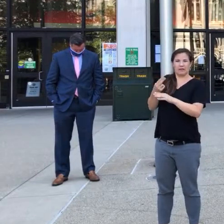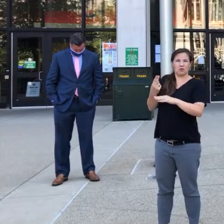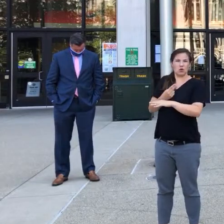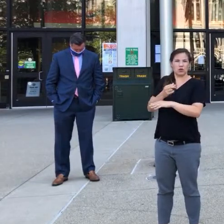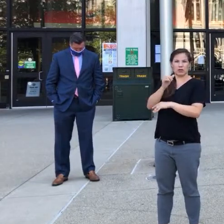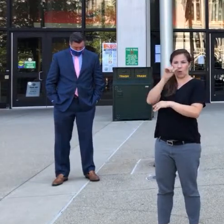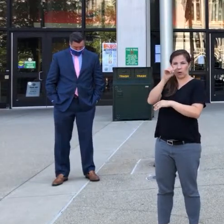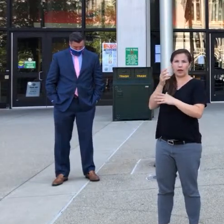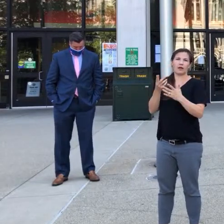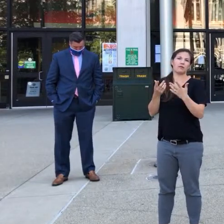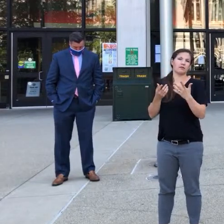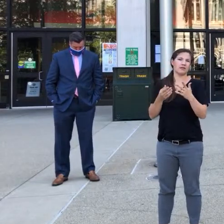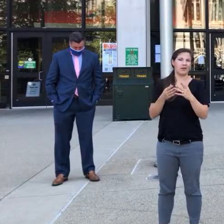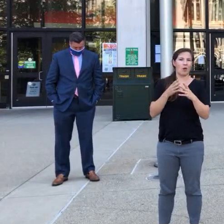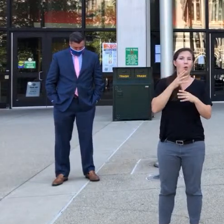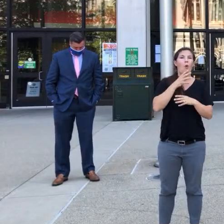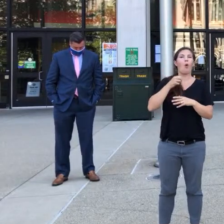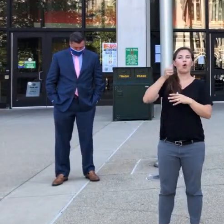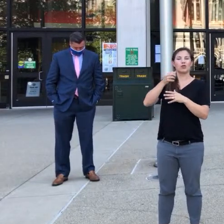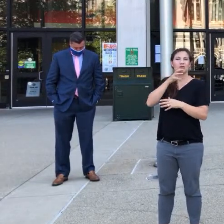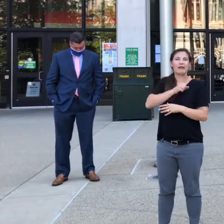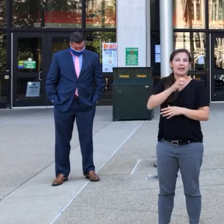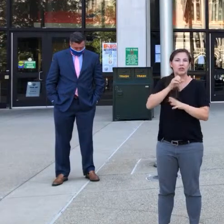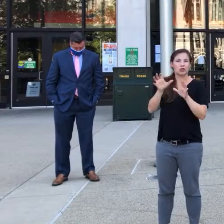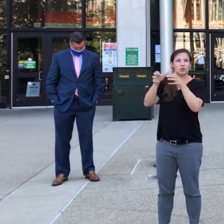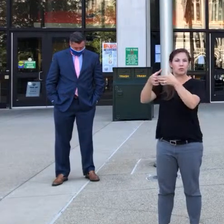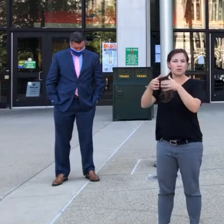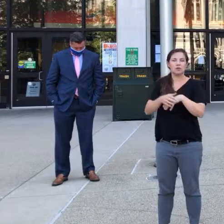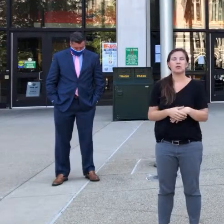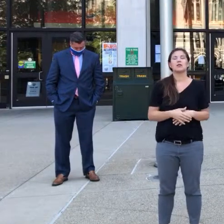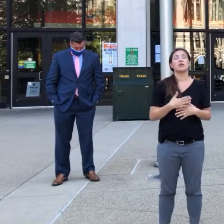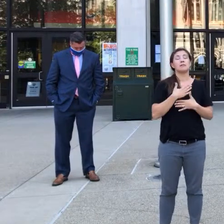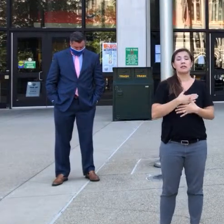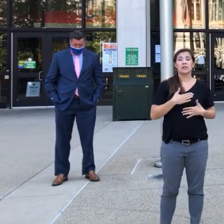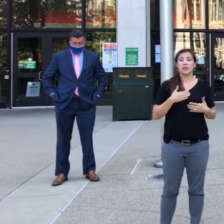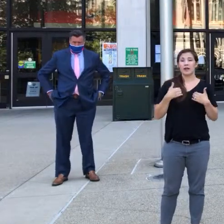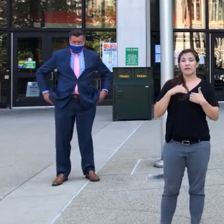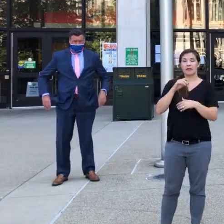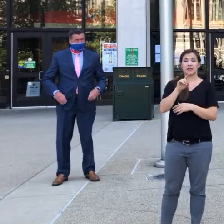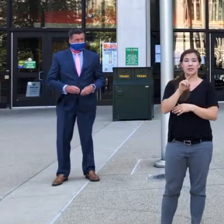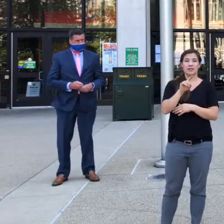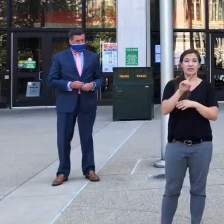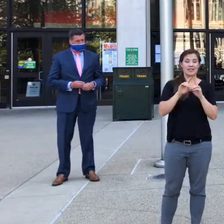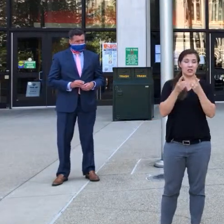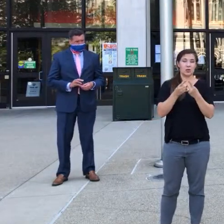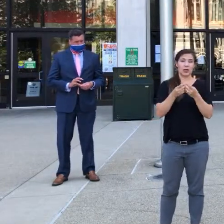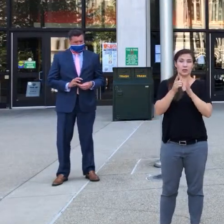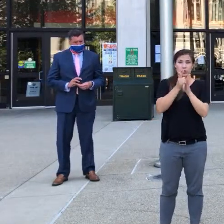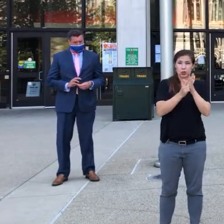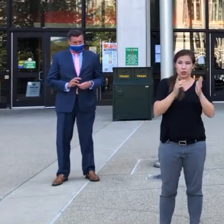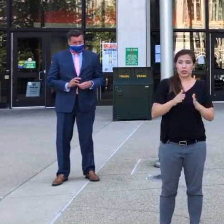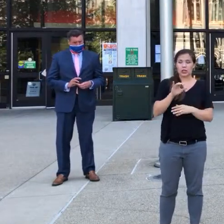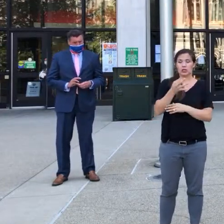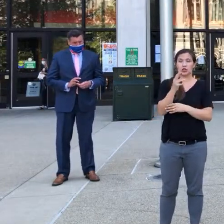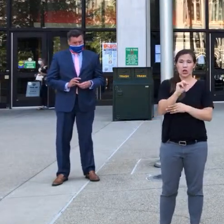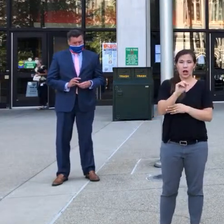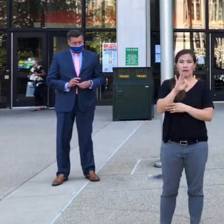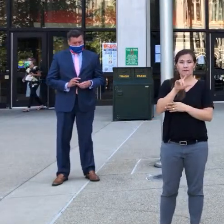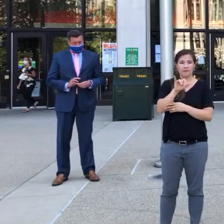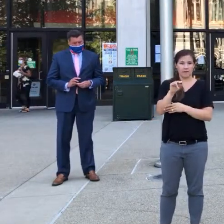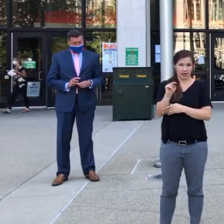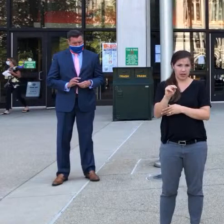the older age category. I'm pleased to be joined by our District Attorney, John Flynn, who you'll be hearing from in just a few